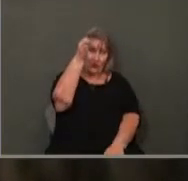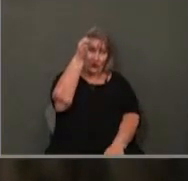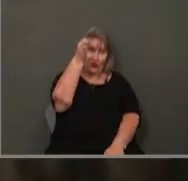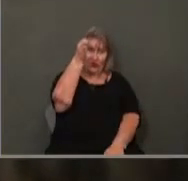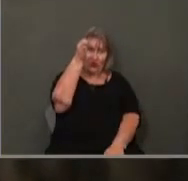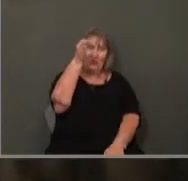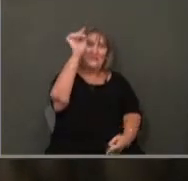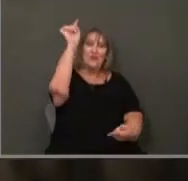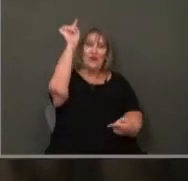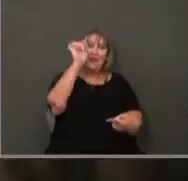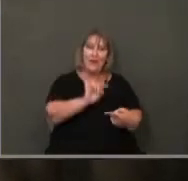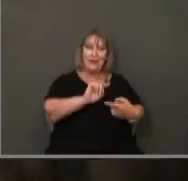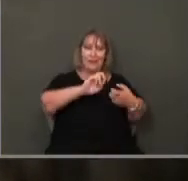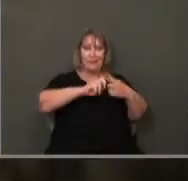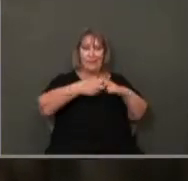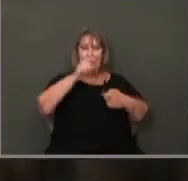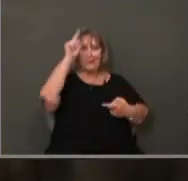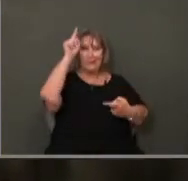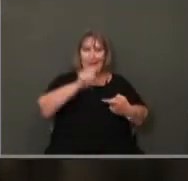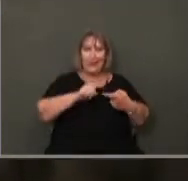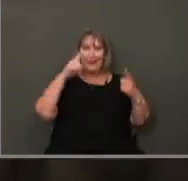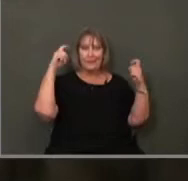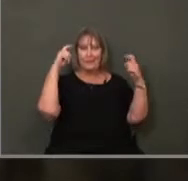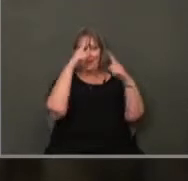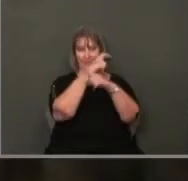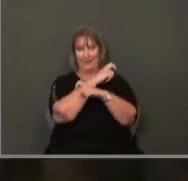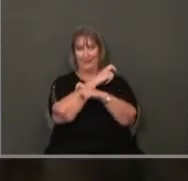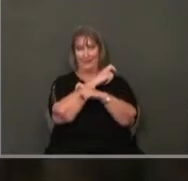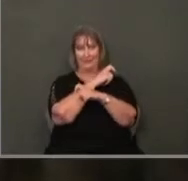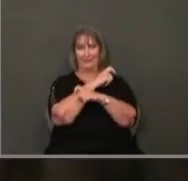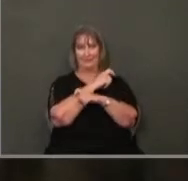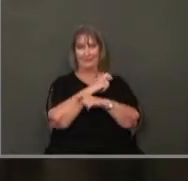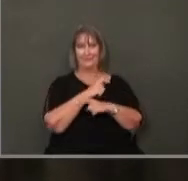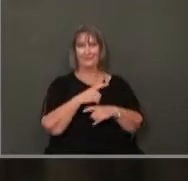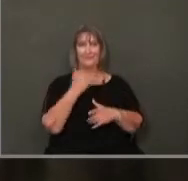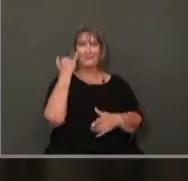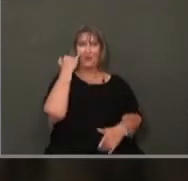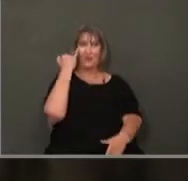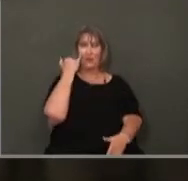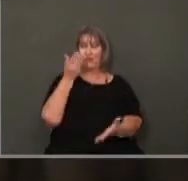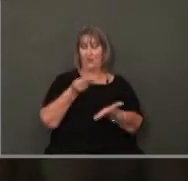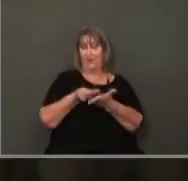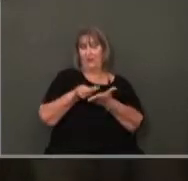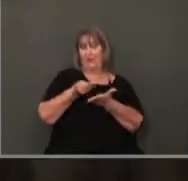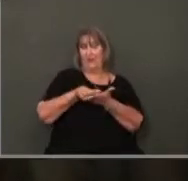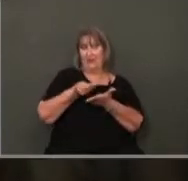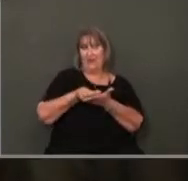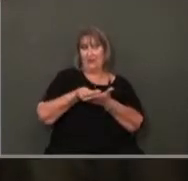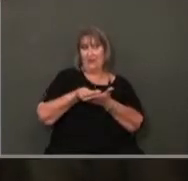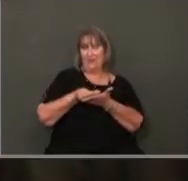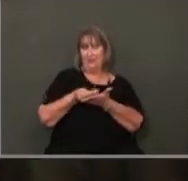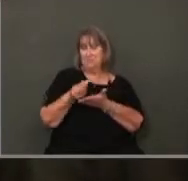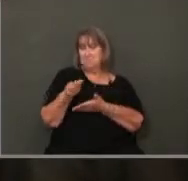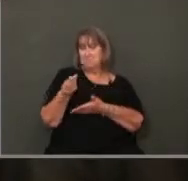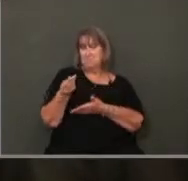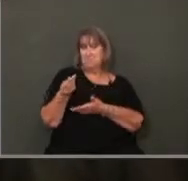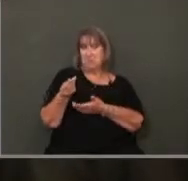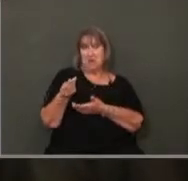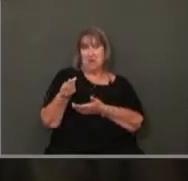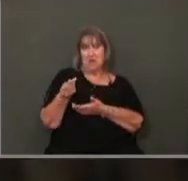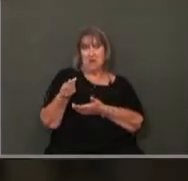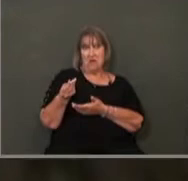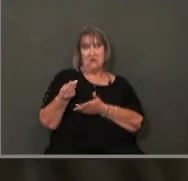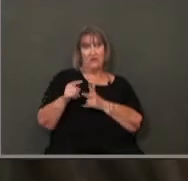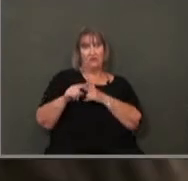coming after us. So when you have a little bit of budget, it's easier to start